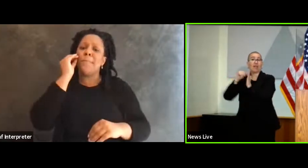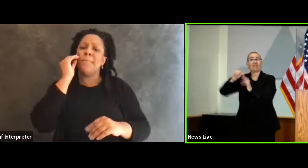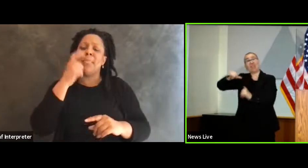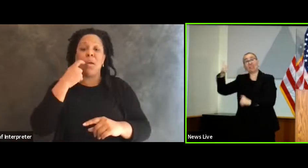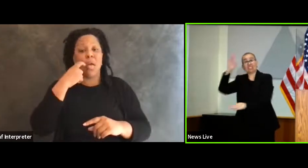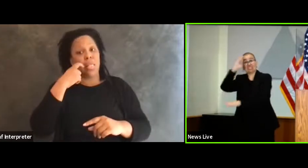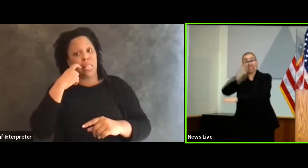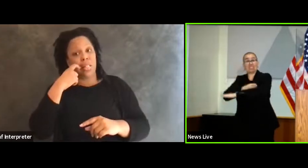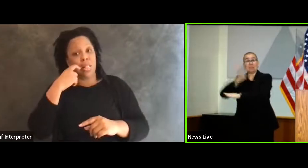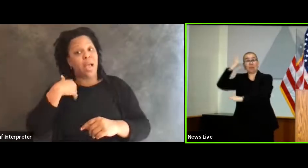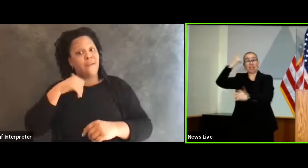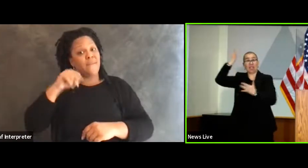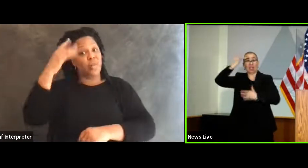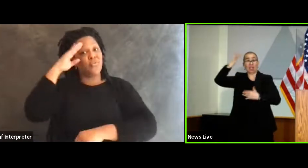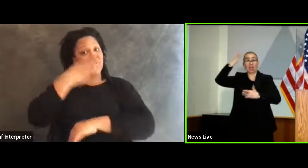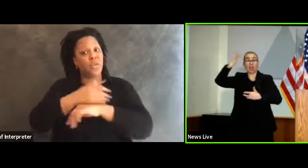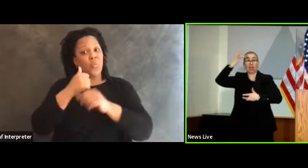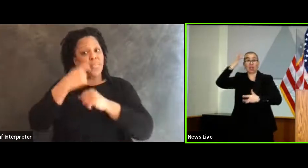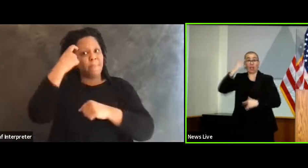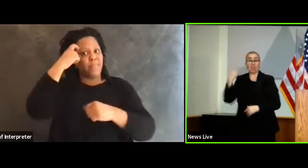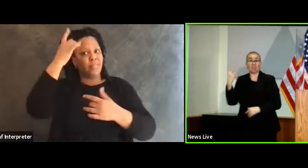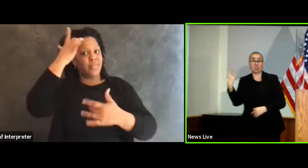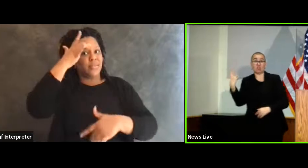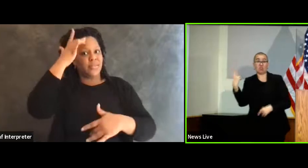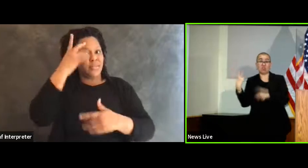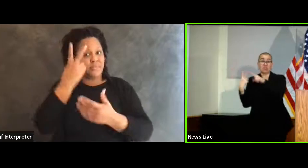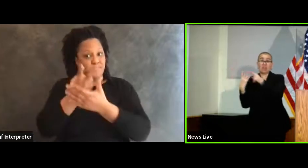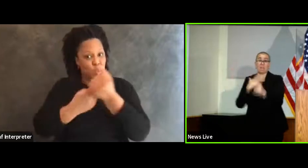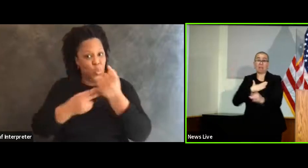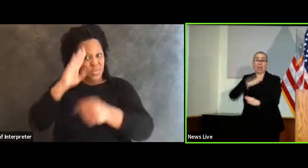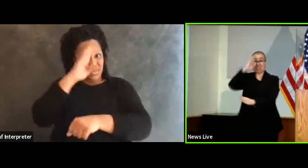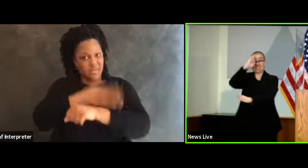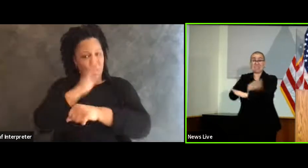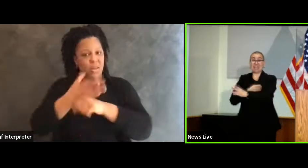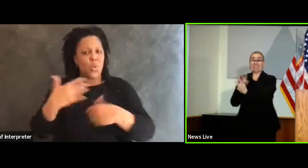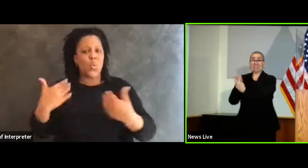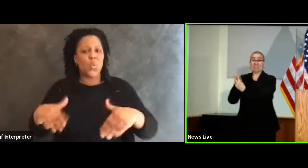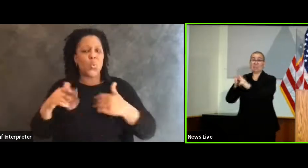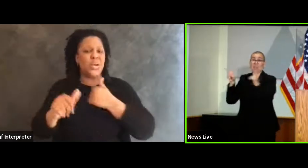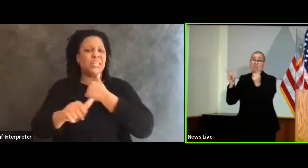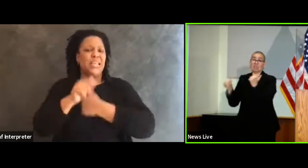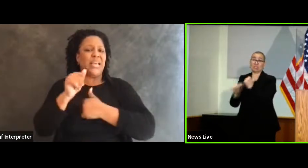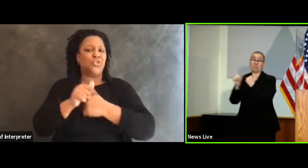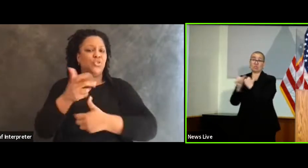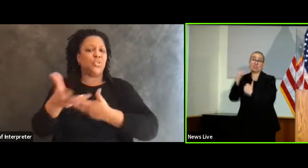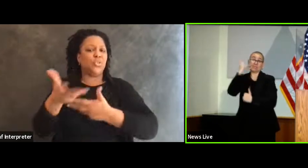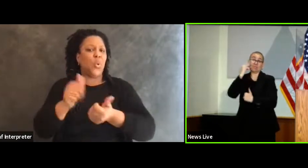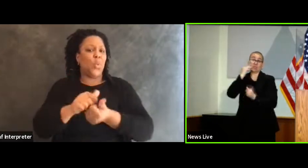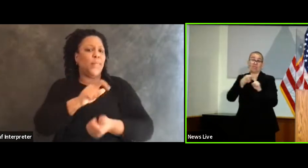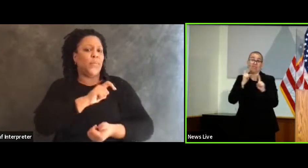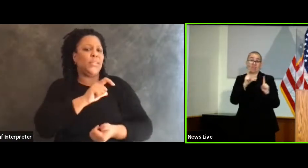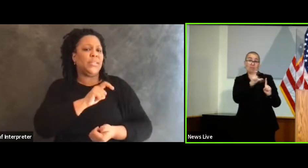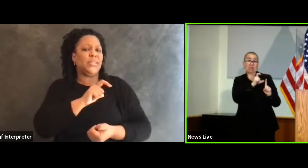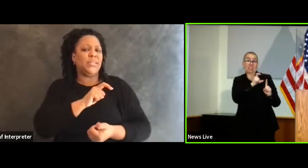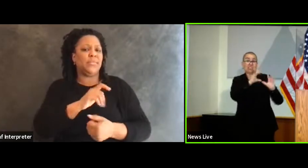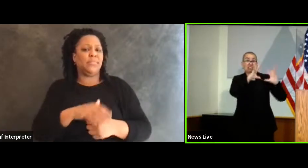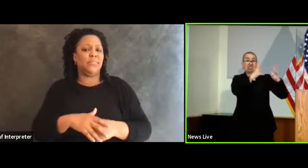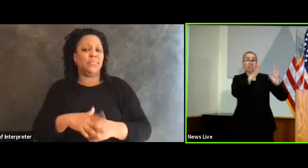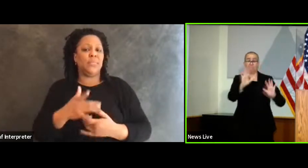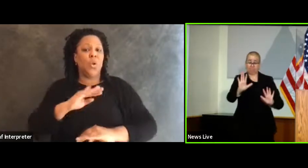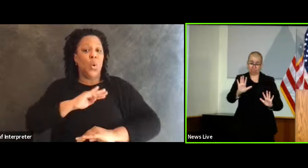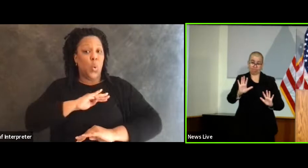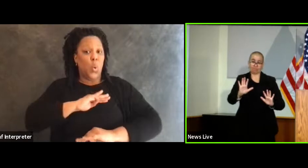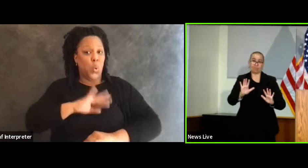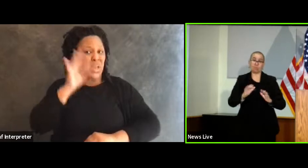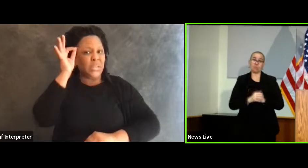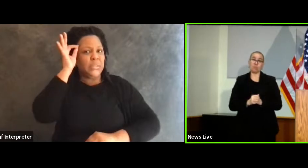ill. I've seen both of them have very, very dangerous encounters with police, and they've survived them, luckily. I'm